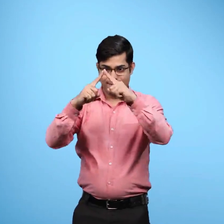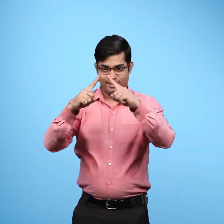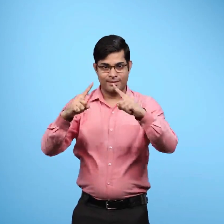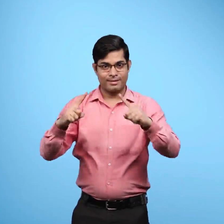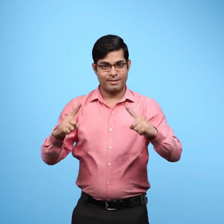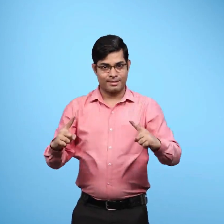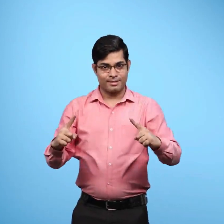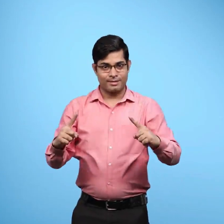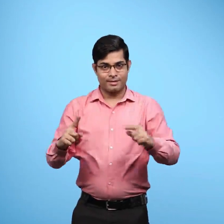both sides,